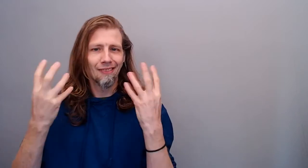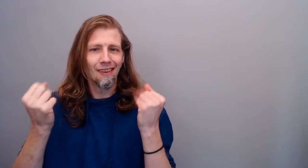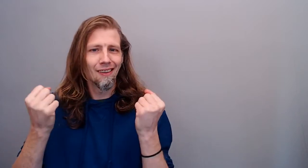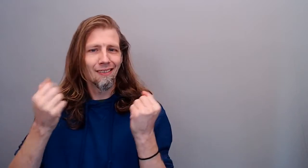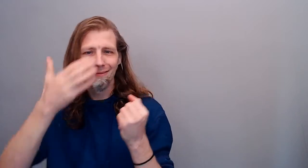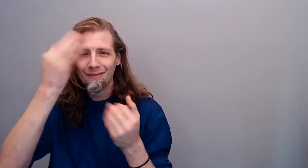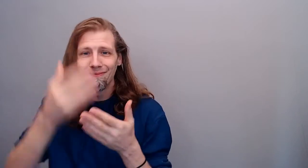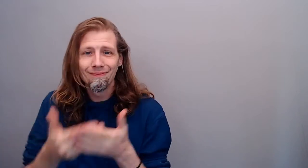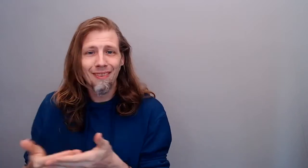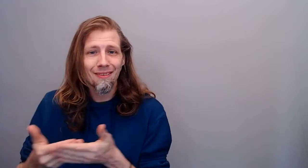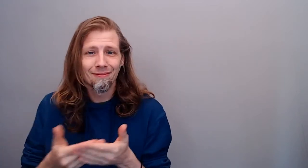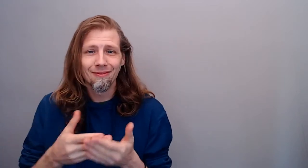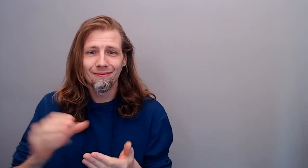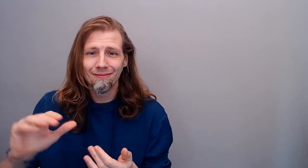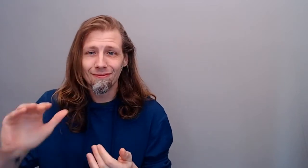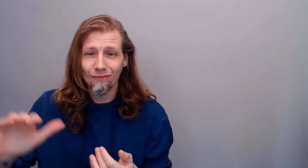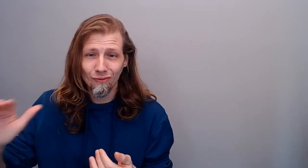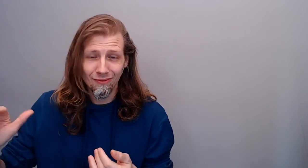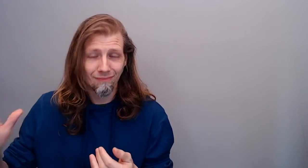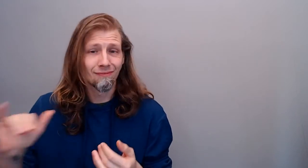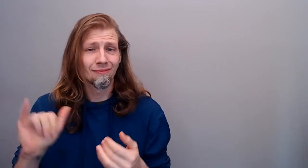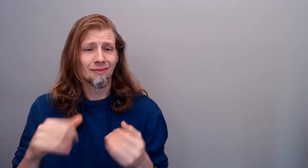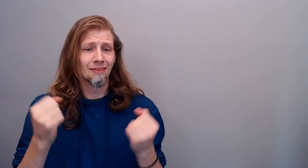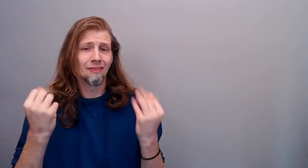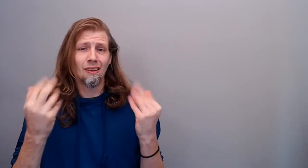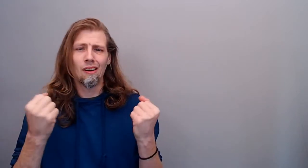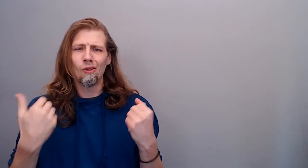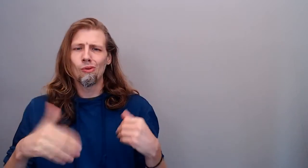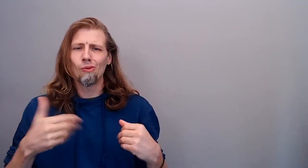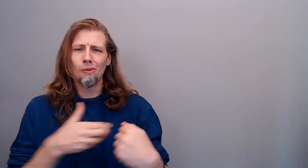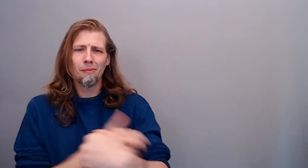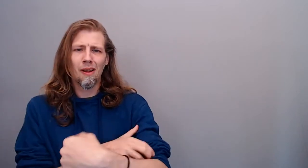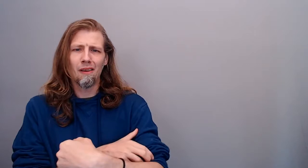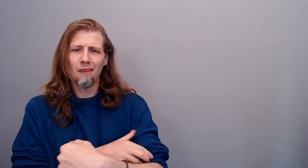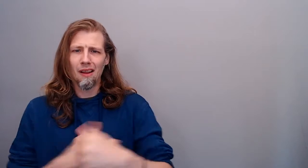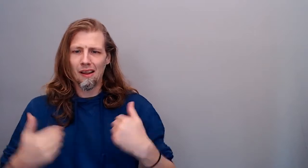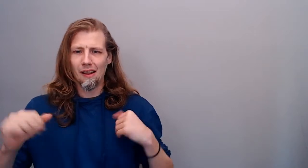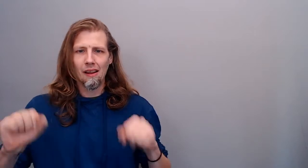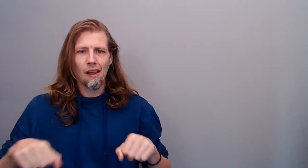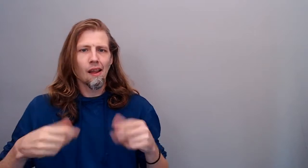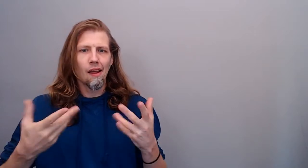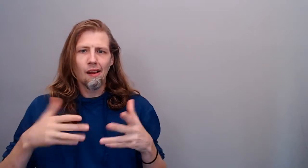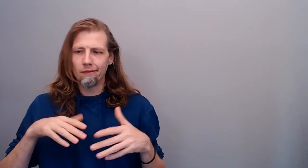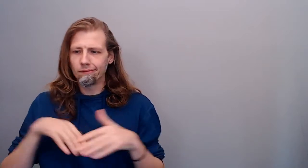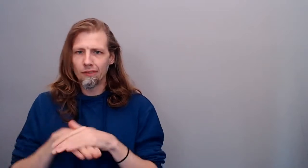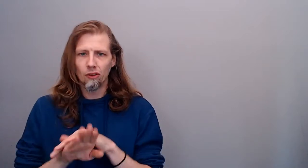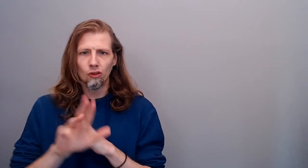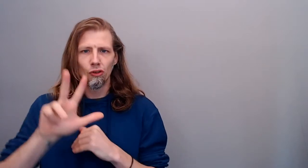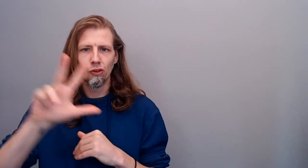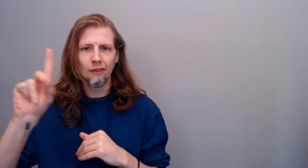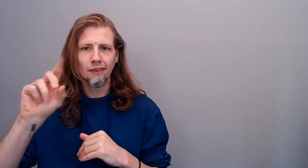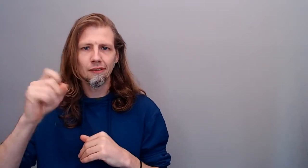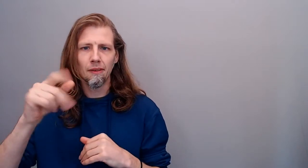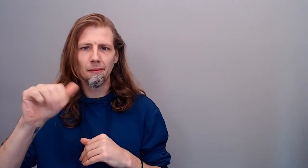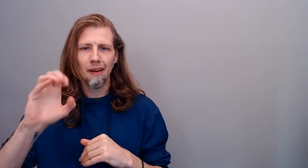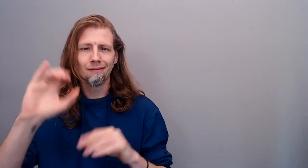sign languages and the benefits that they have for children. Sign languages are 3-dimensional, visual,